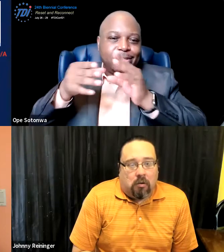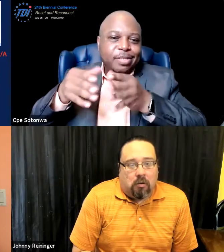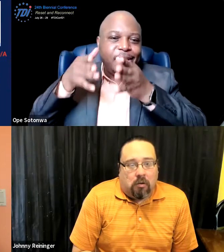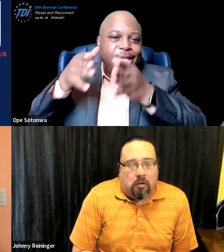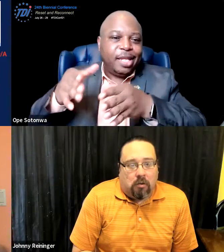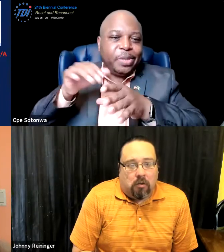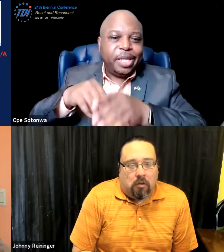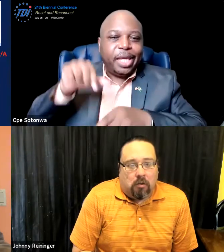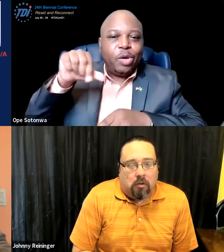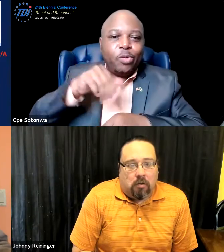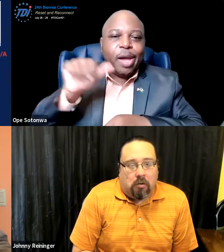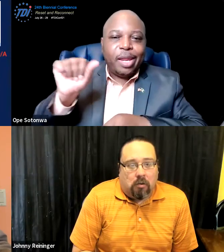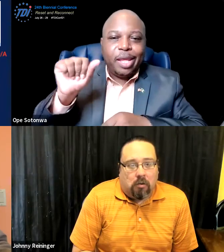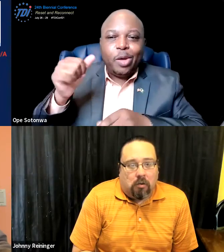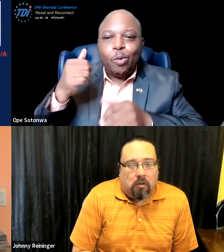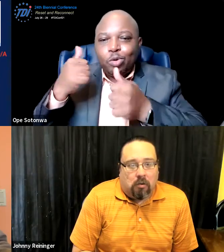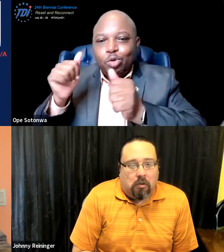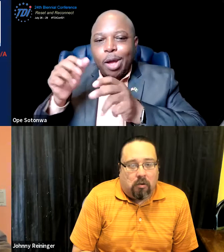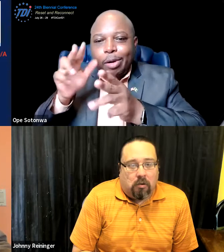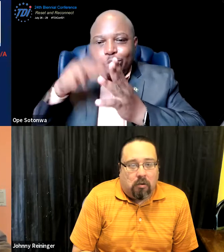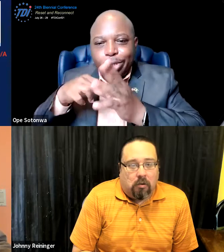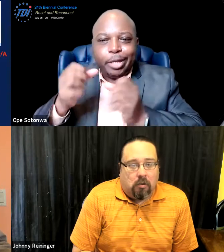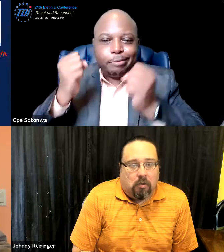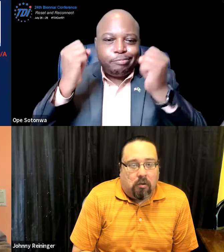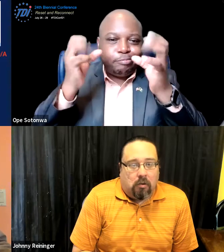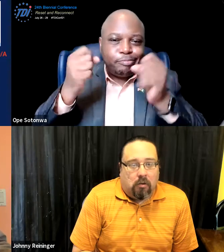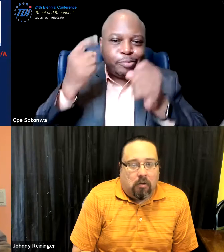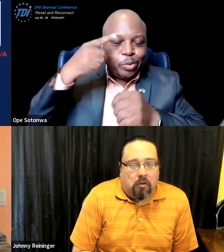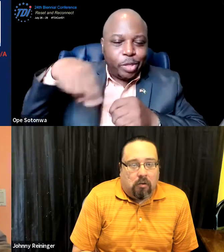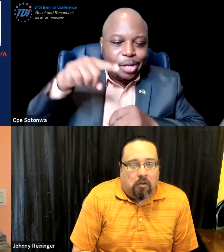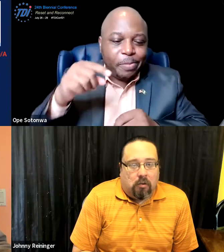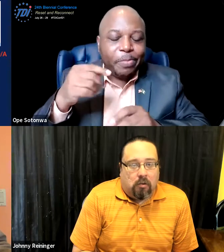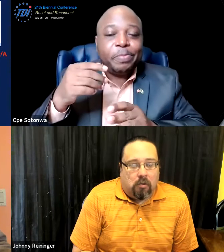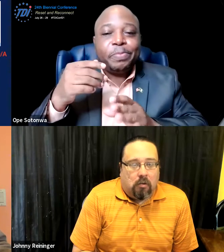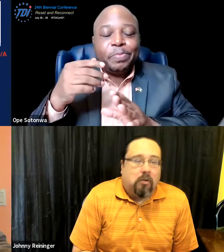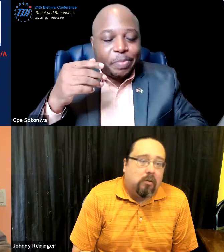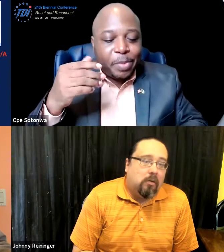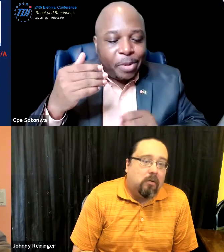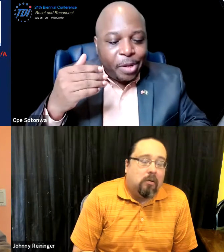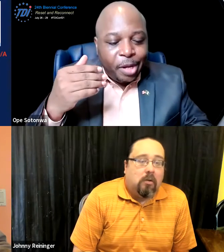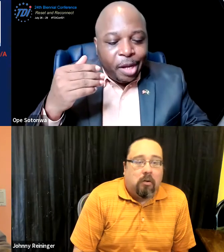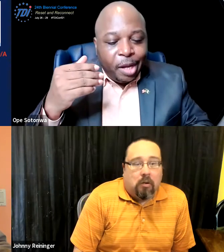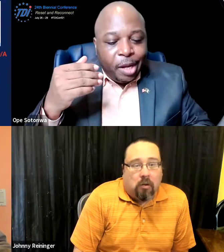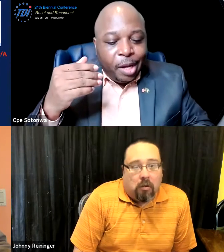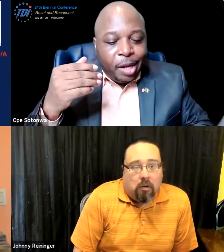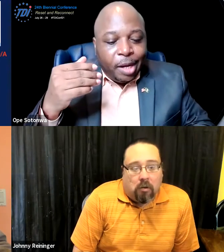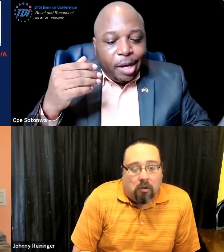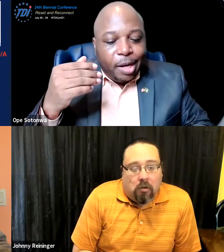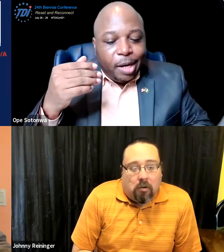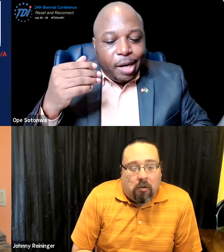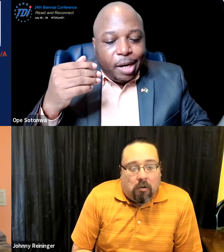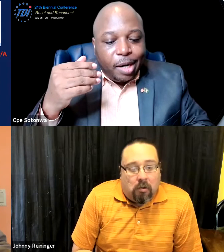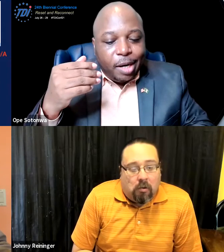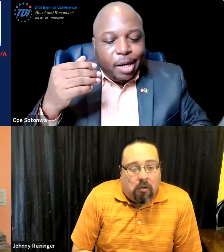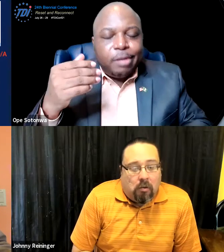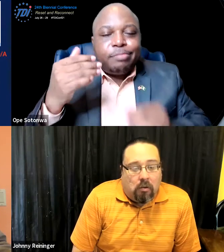So this is to the audience. If you have any questions or comments, we'll try to read through the chat and we'll find